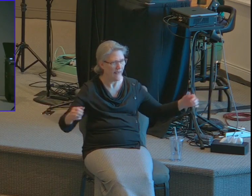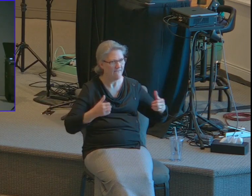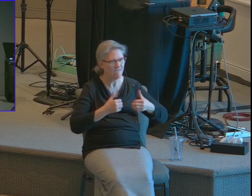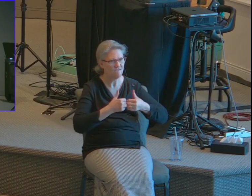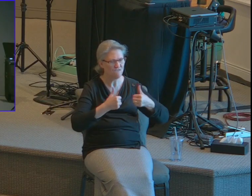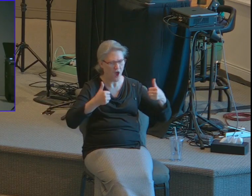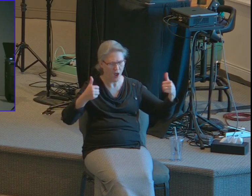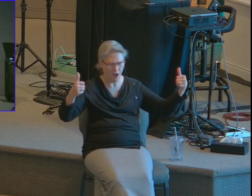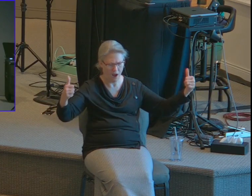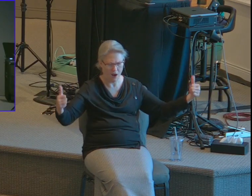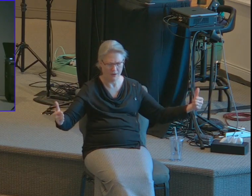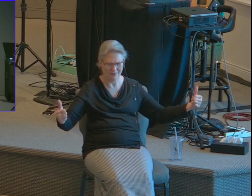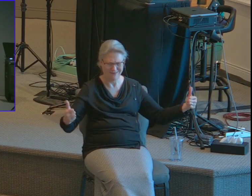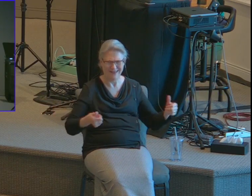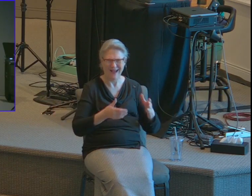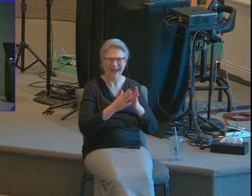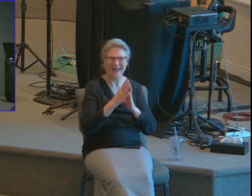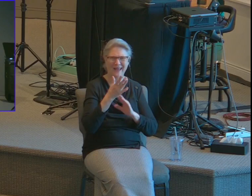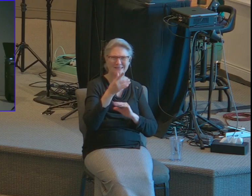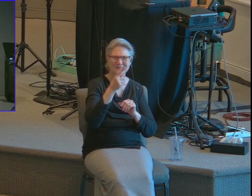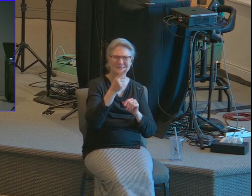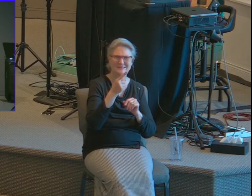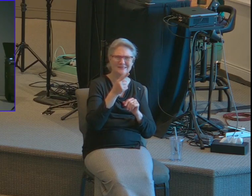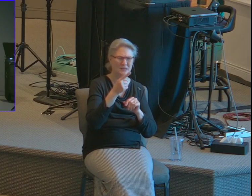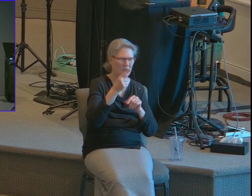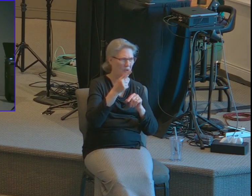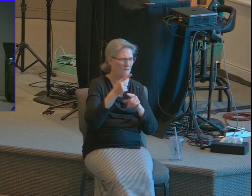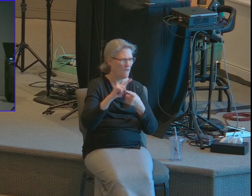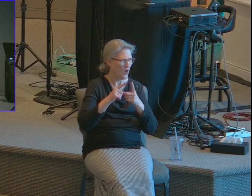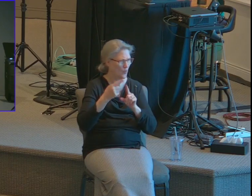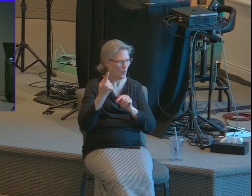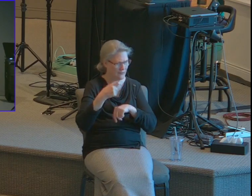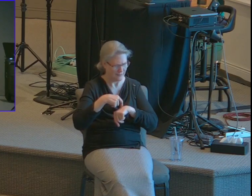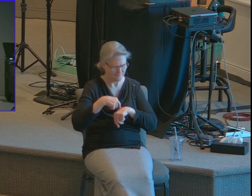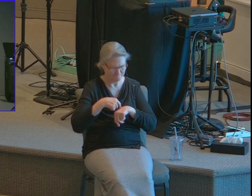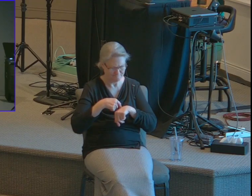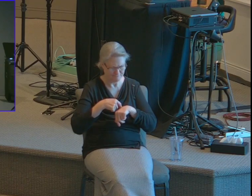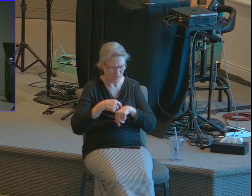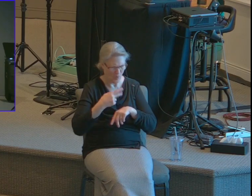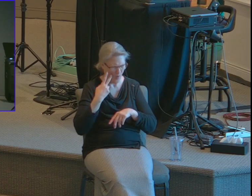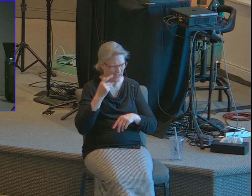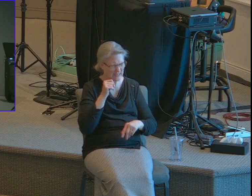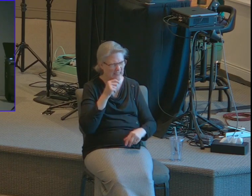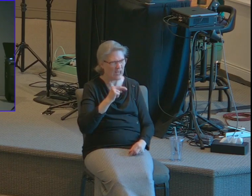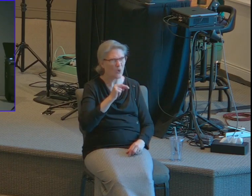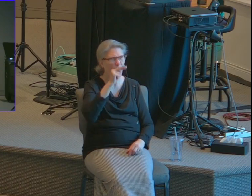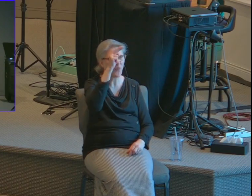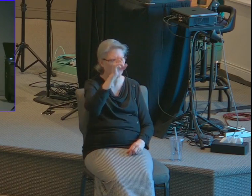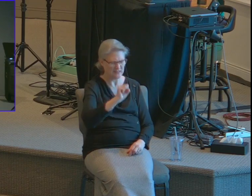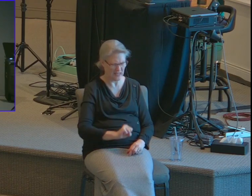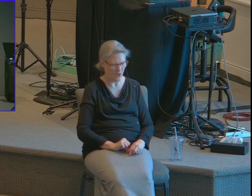I asked a brother one time I said why didn't he say north and south